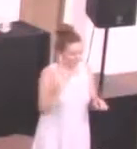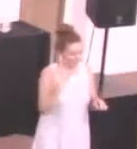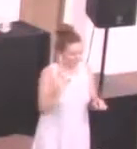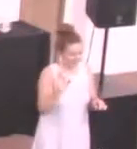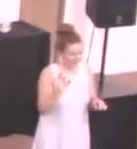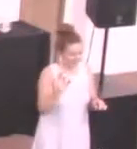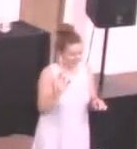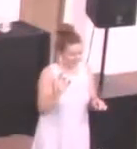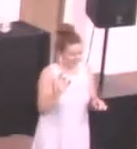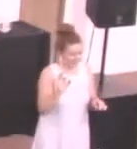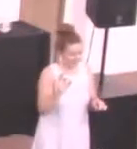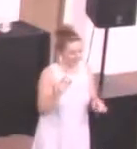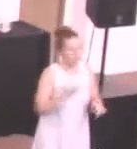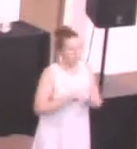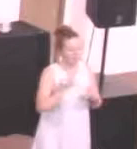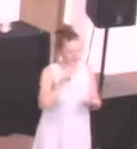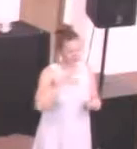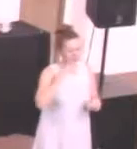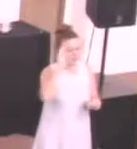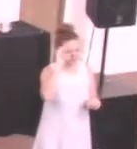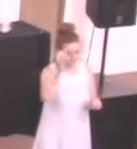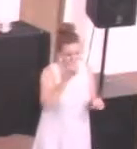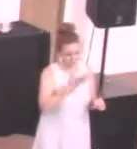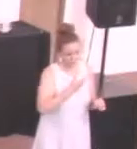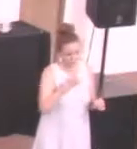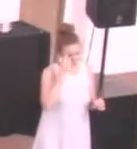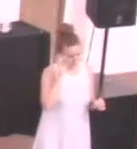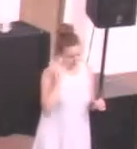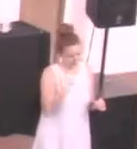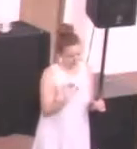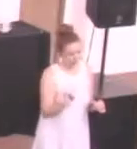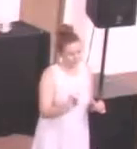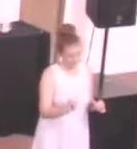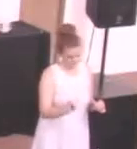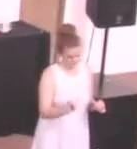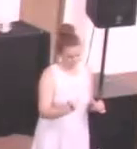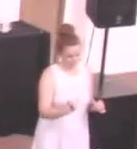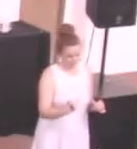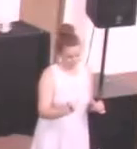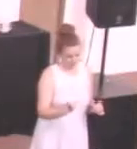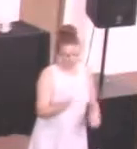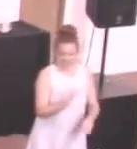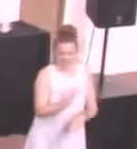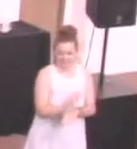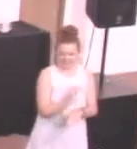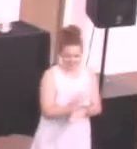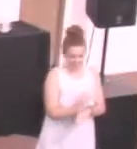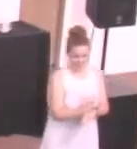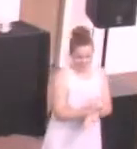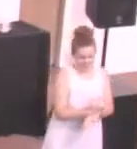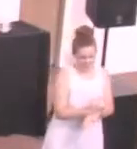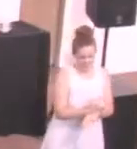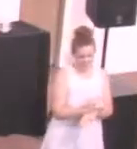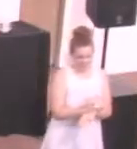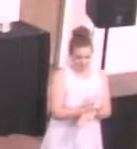There is grace for him too. Praise the Lord. Tonight is a night where there's